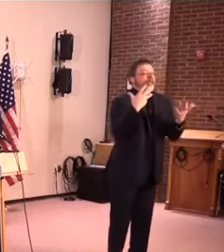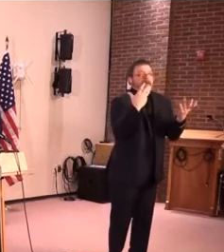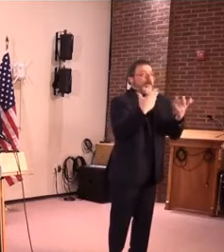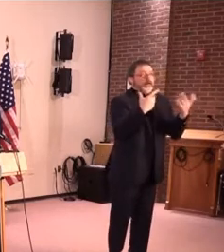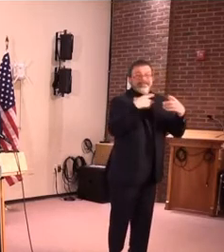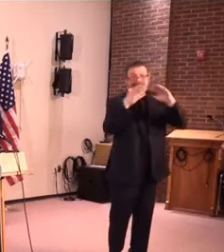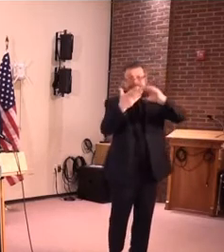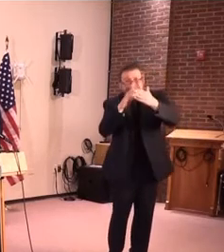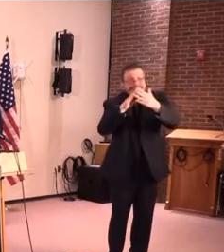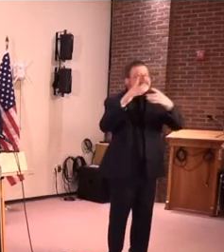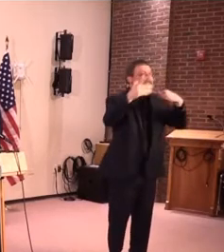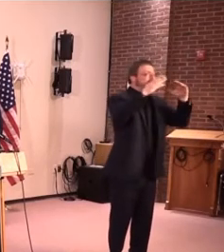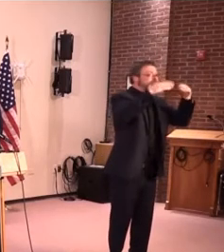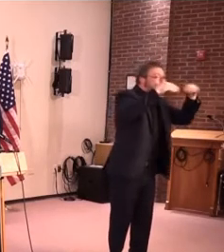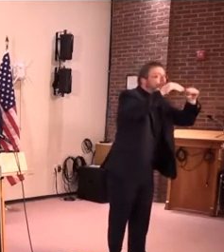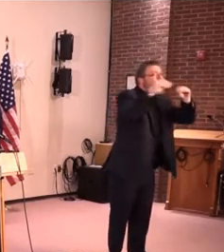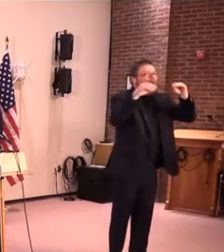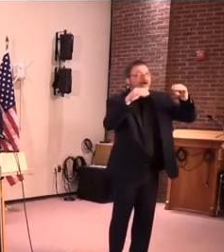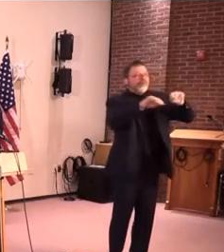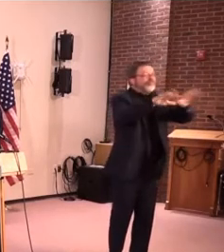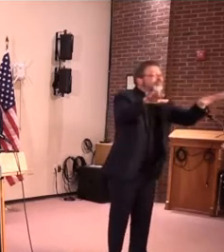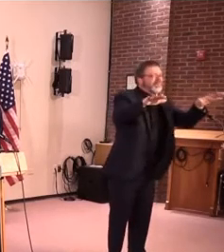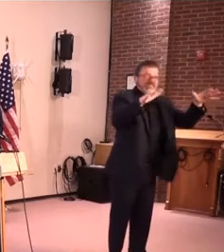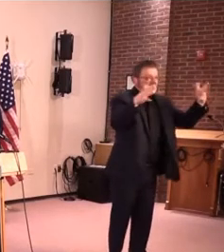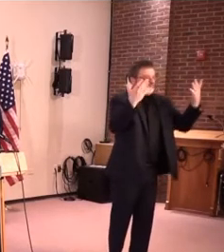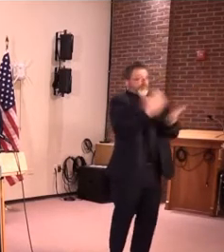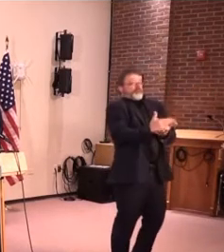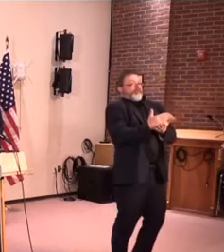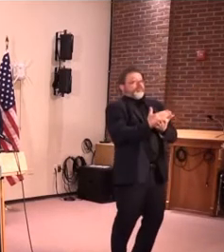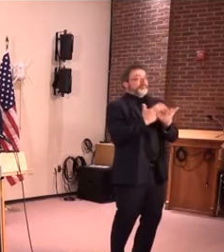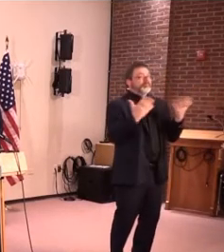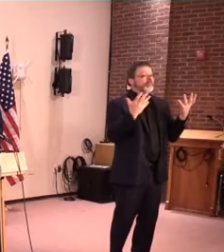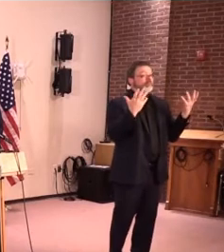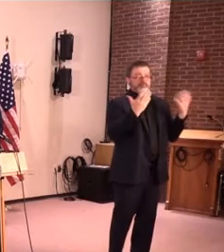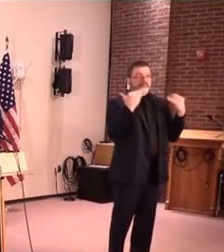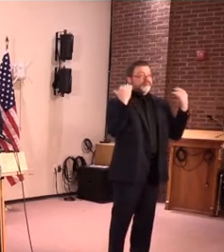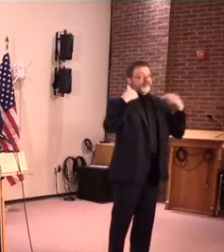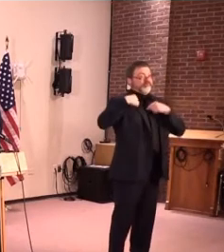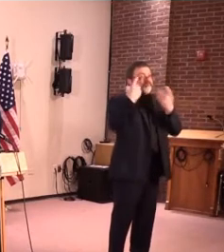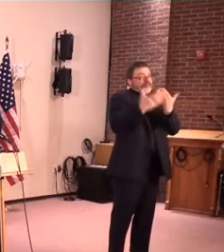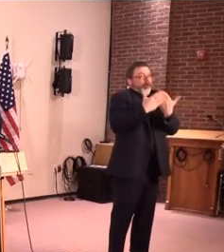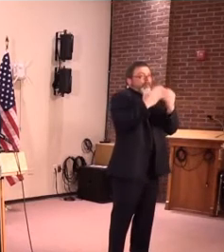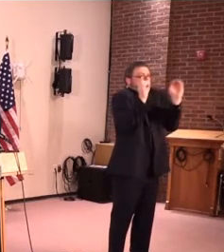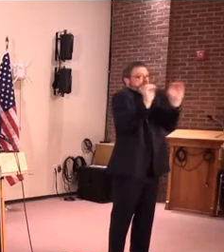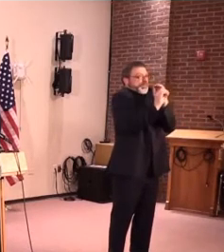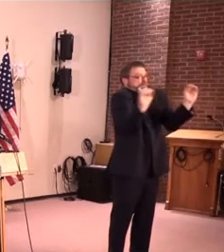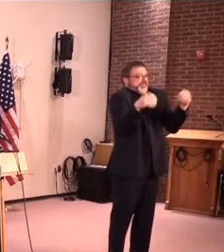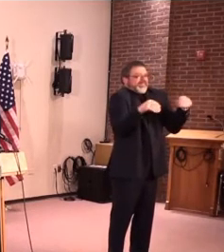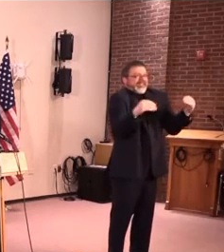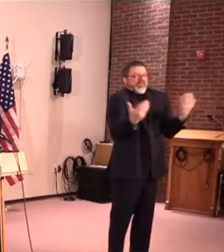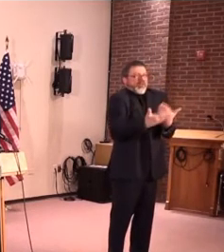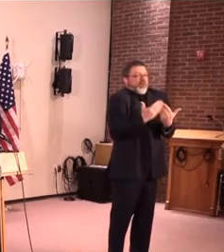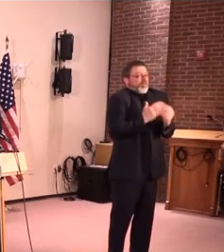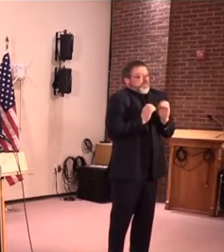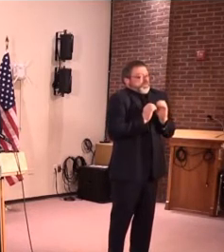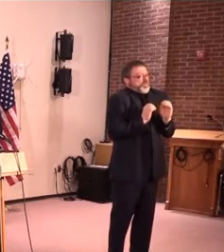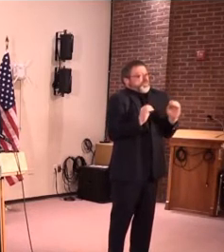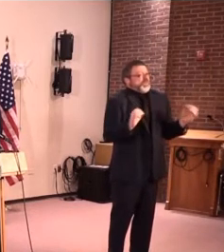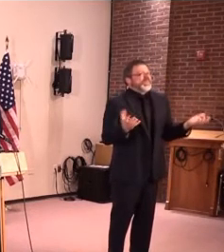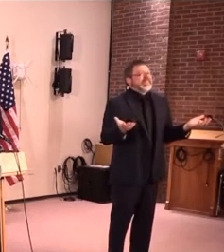the menu. From the farm, it's projected that small farms in Vermont will lose